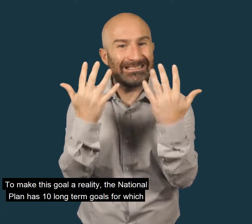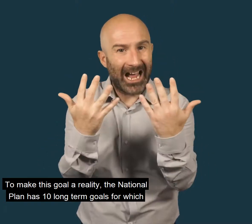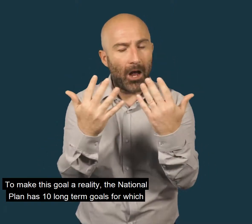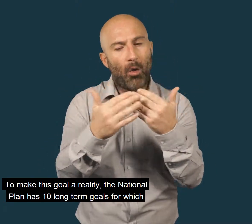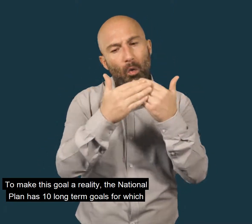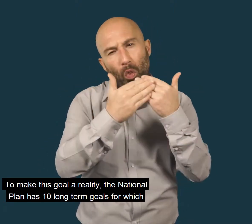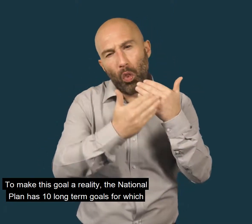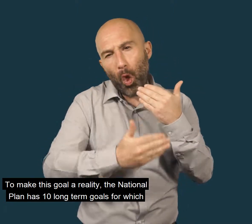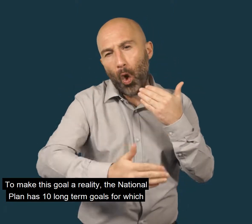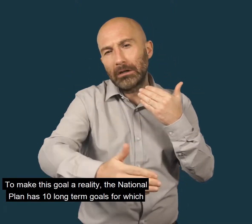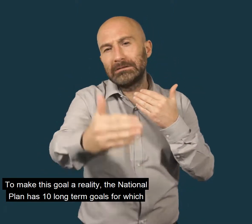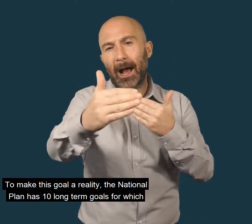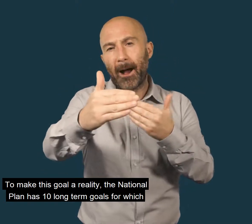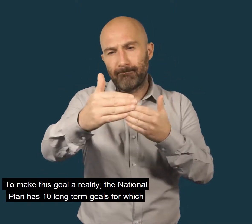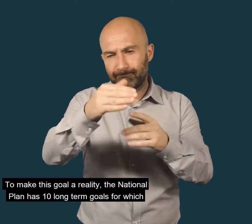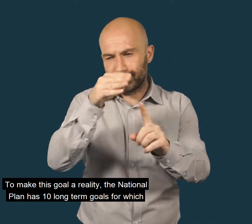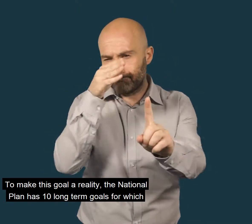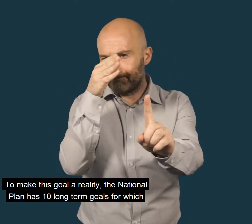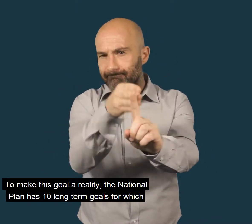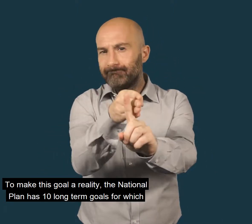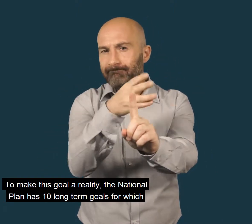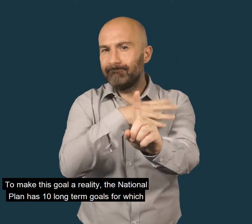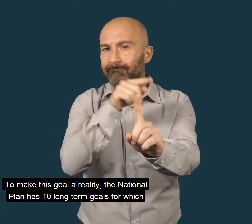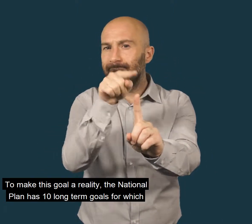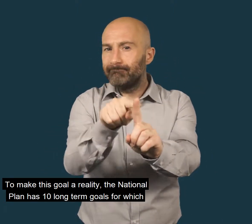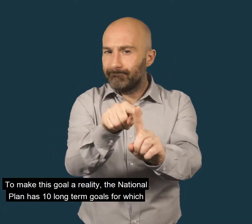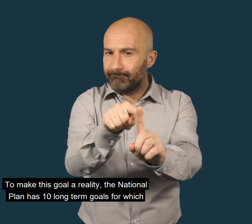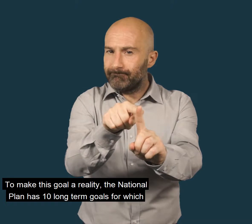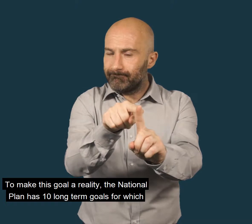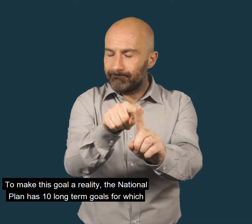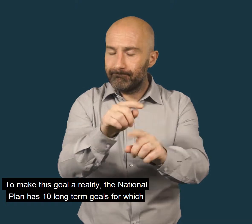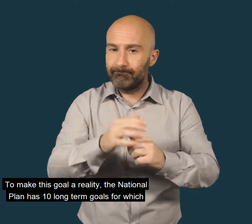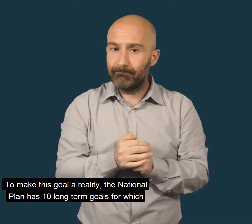50 national bodies and Scottish ministers are responsible